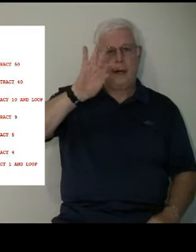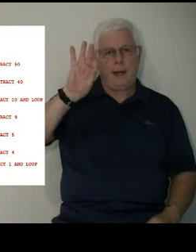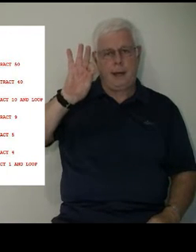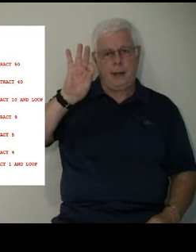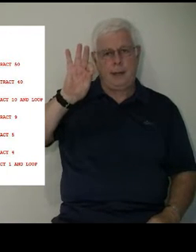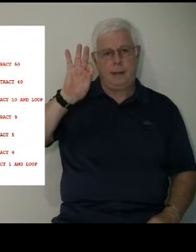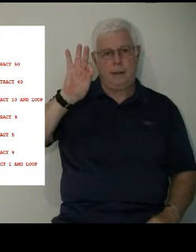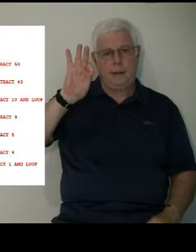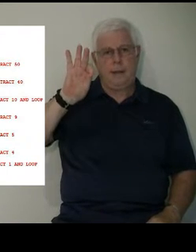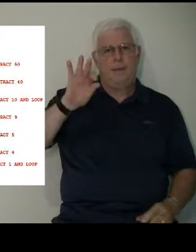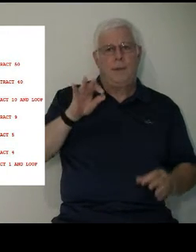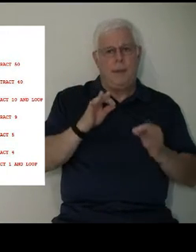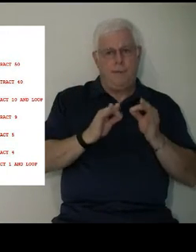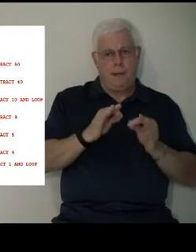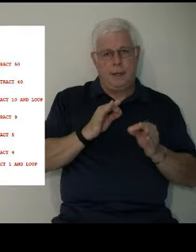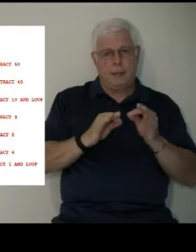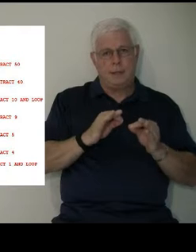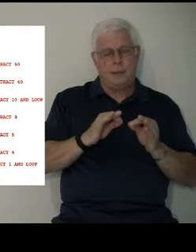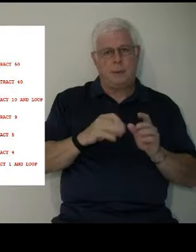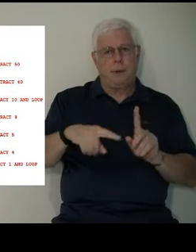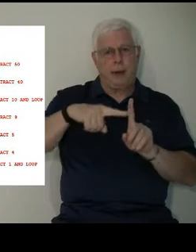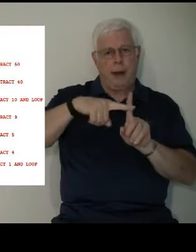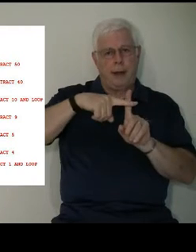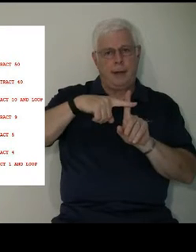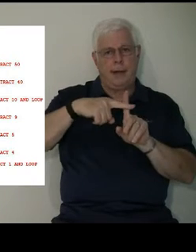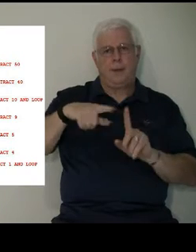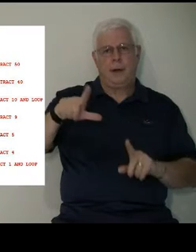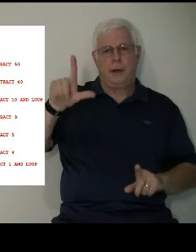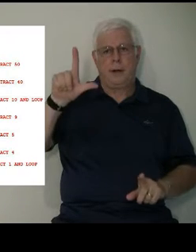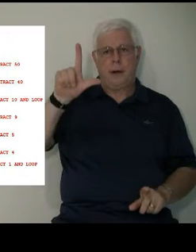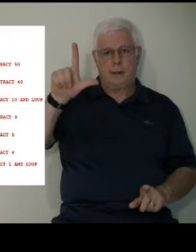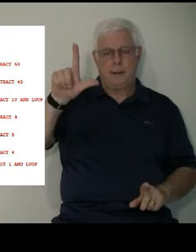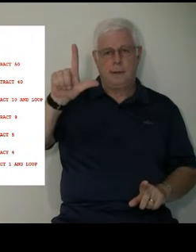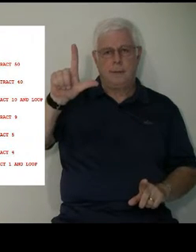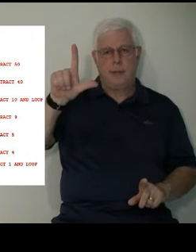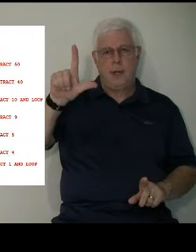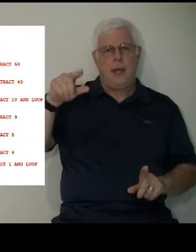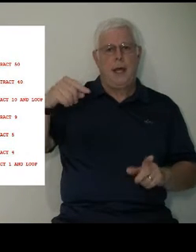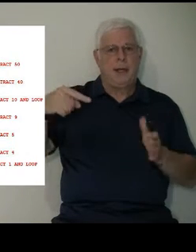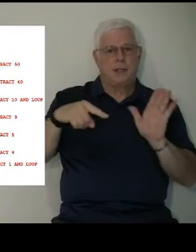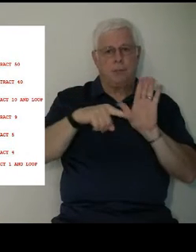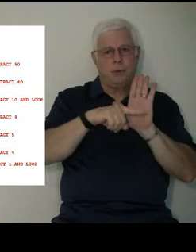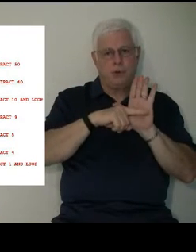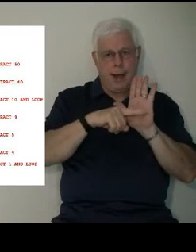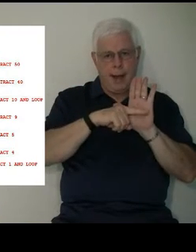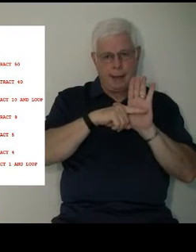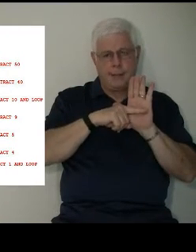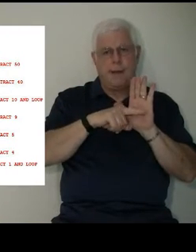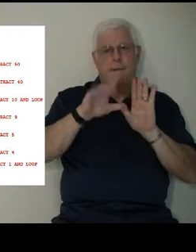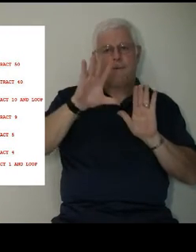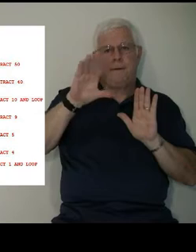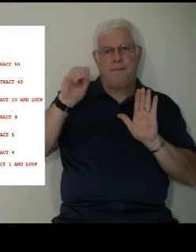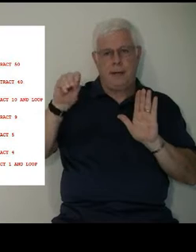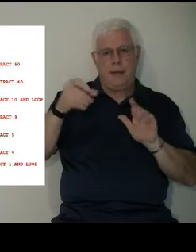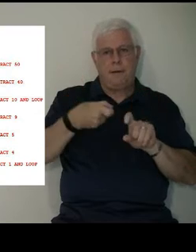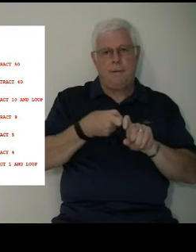49. If it is, then we're going to concatenate the letter L and subtract 50